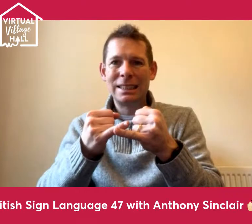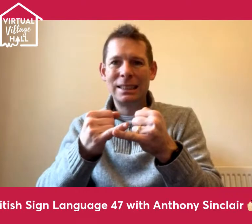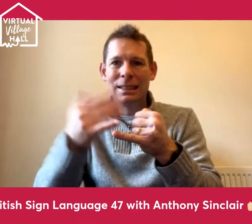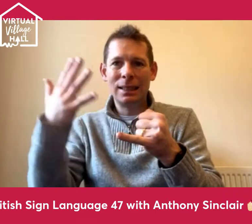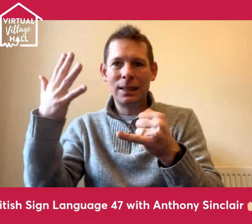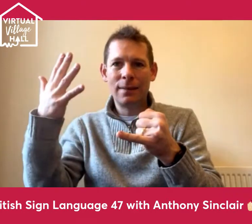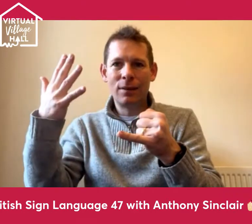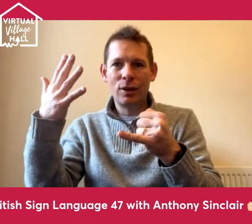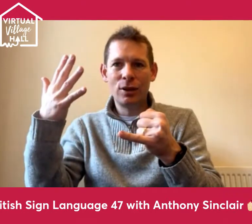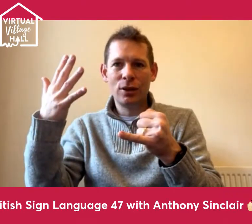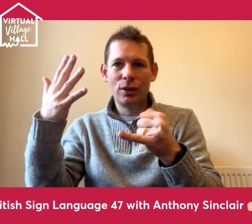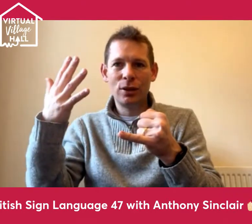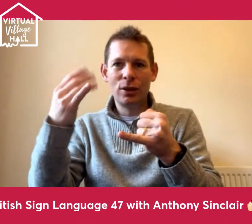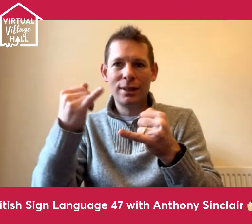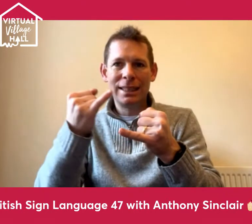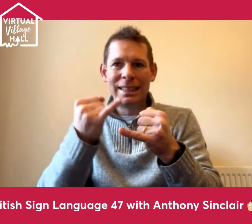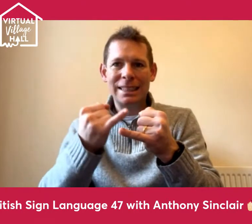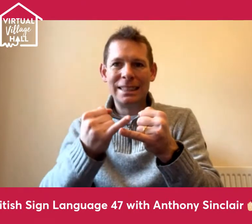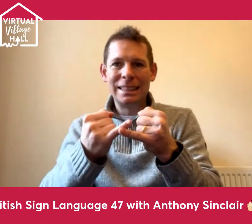And this one is silver,